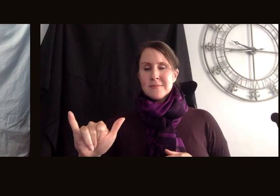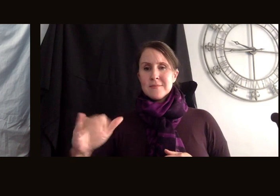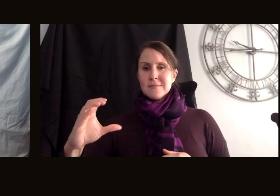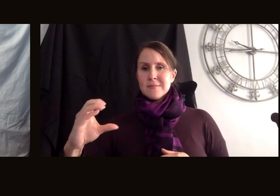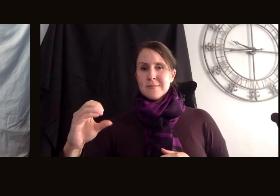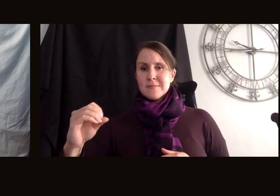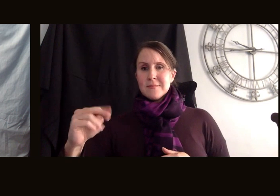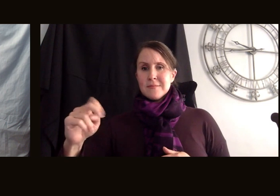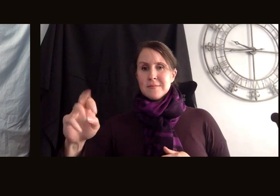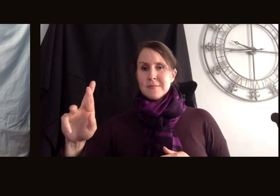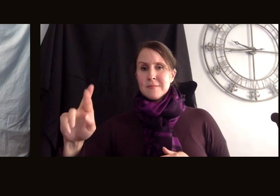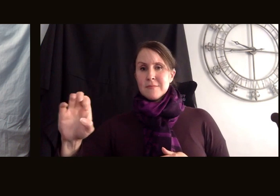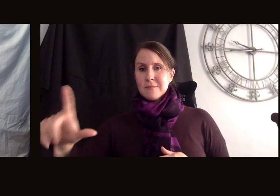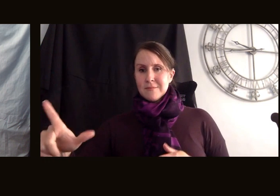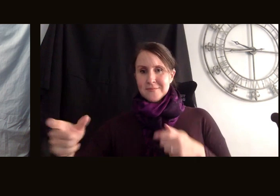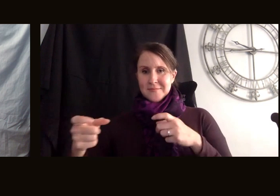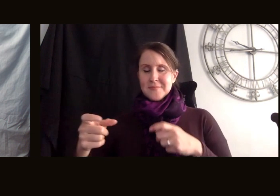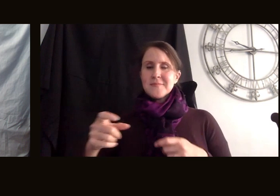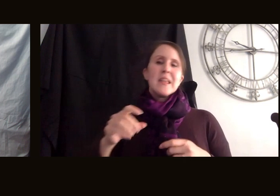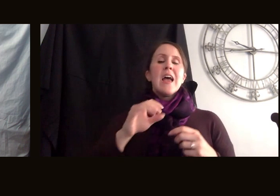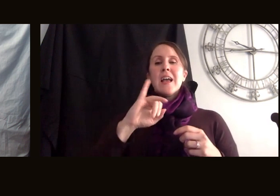to Salsa y Control.